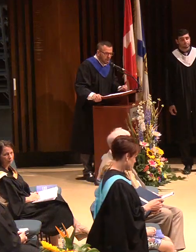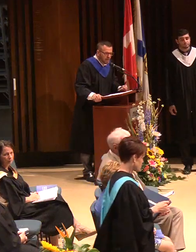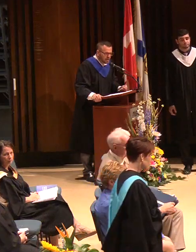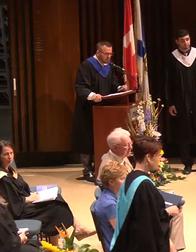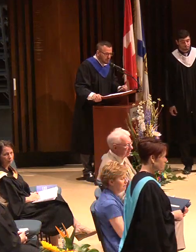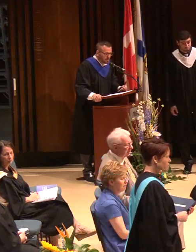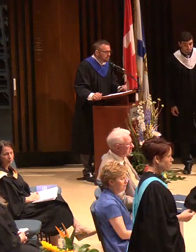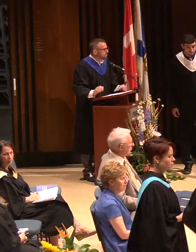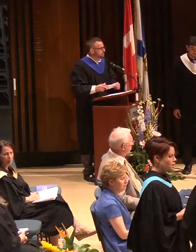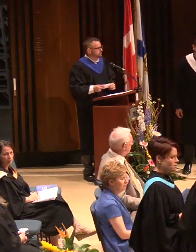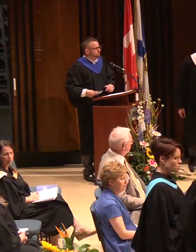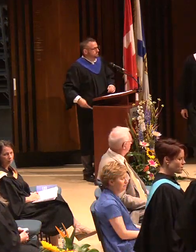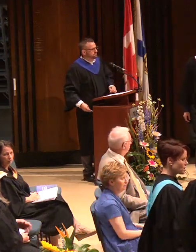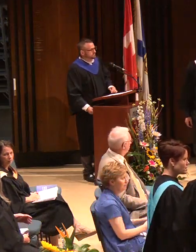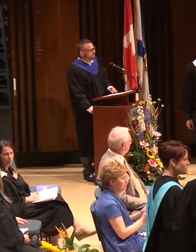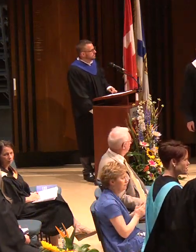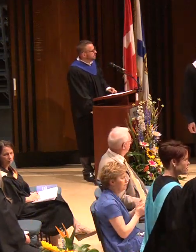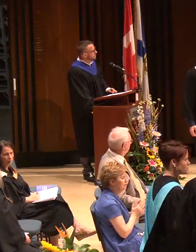Brian Grew.